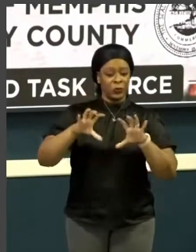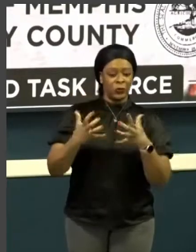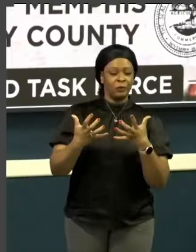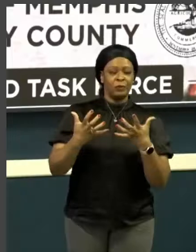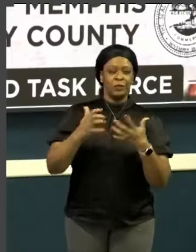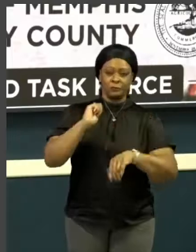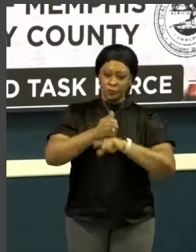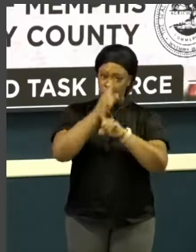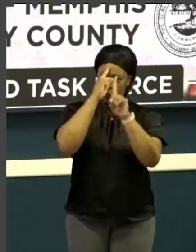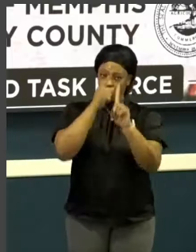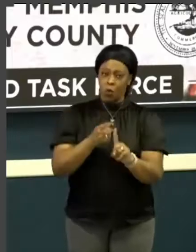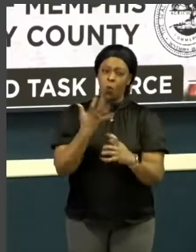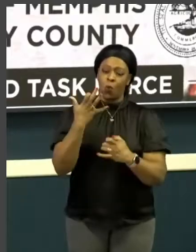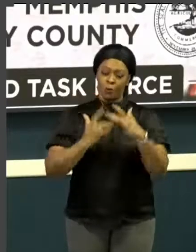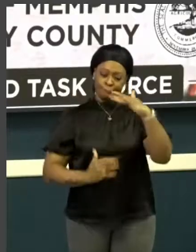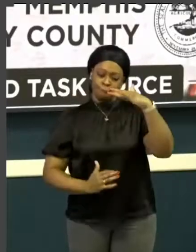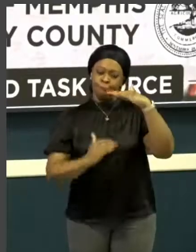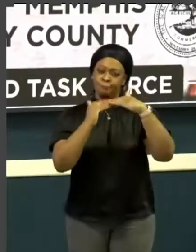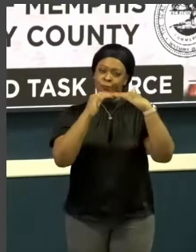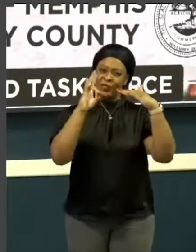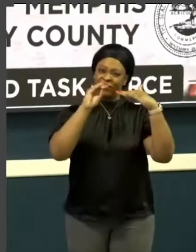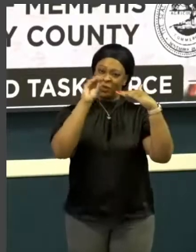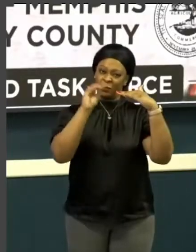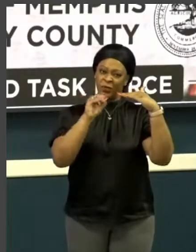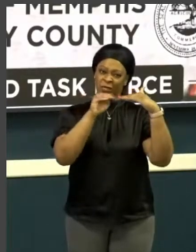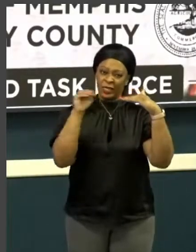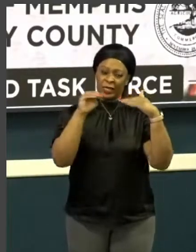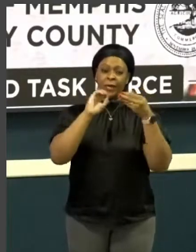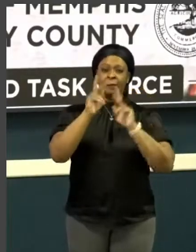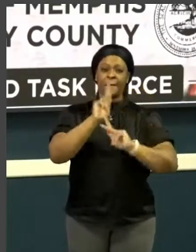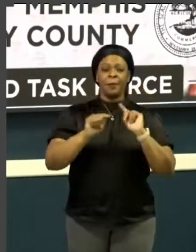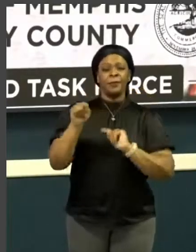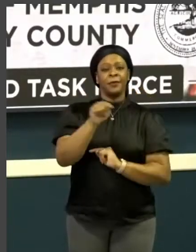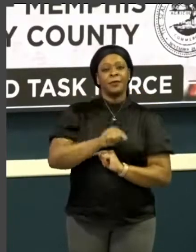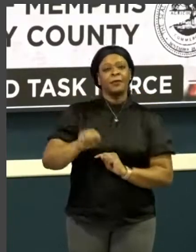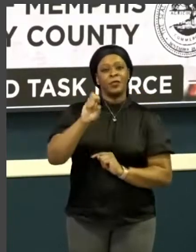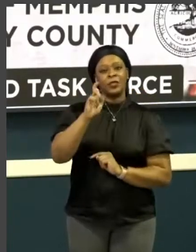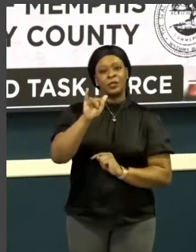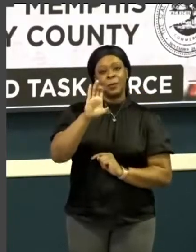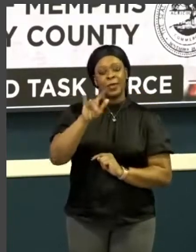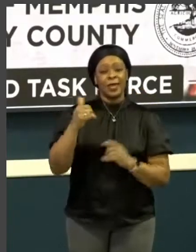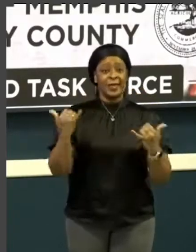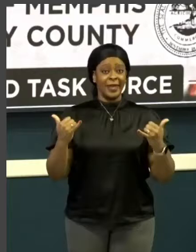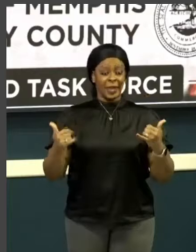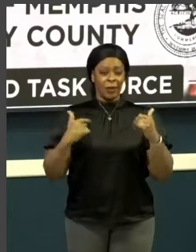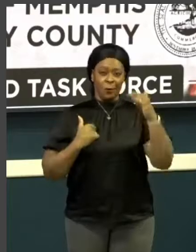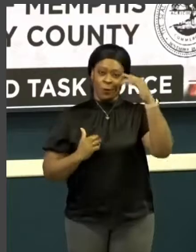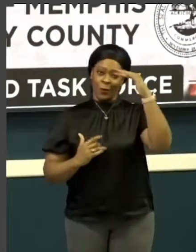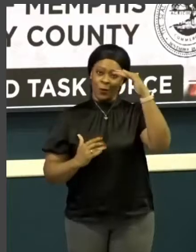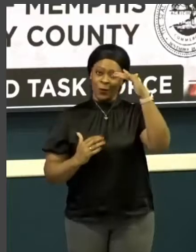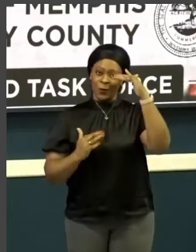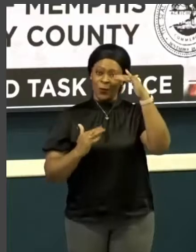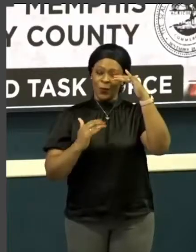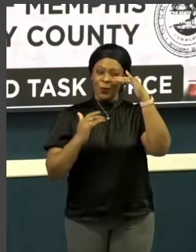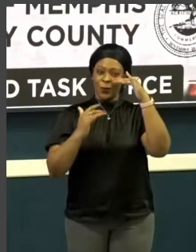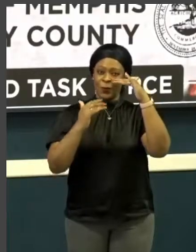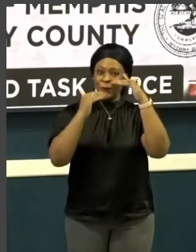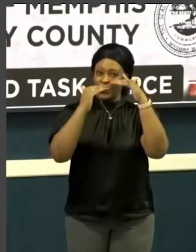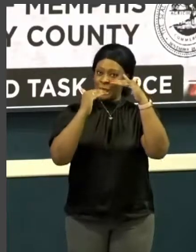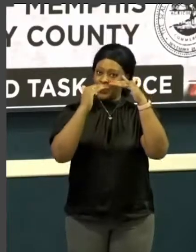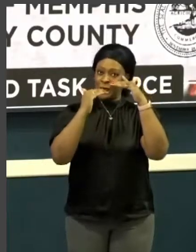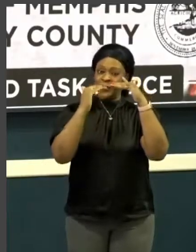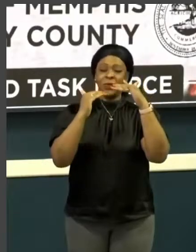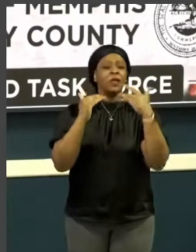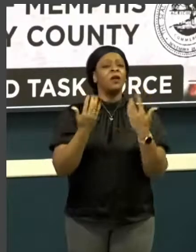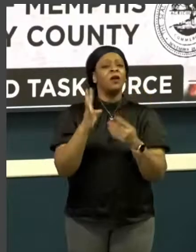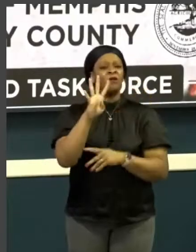of vaccinating 70% of the entire population of Shelby County, and we are now closing in on that goal.